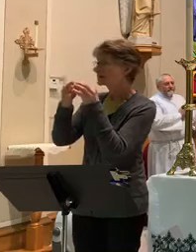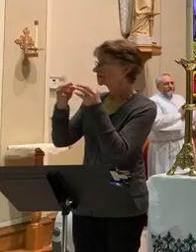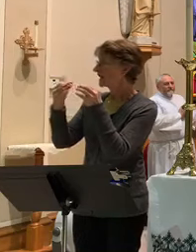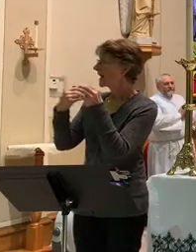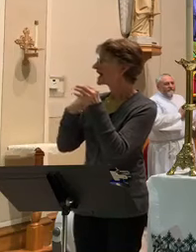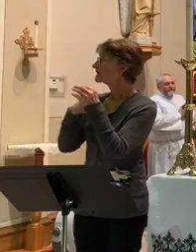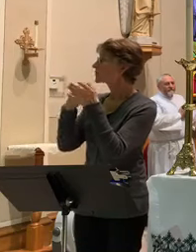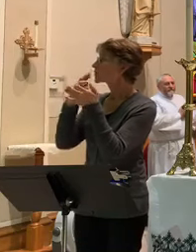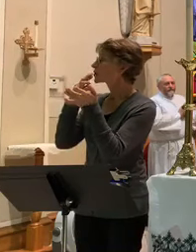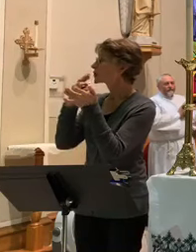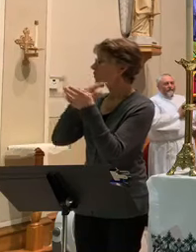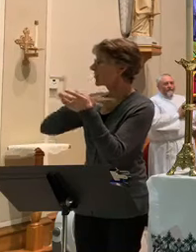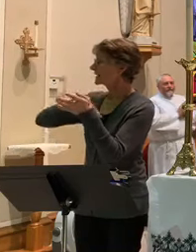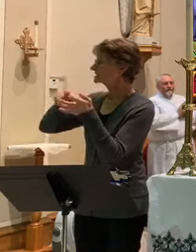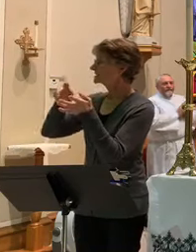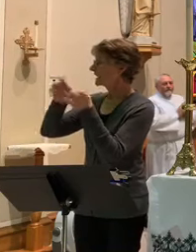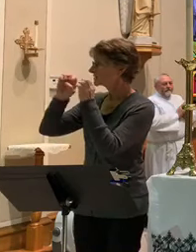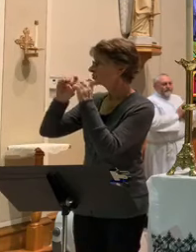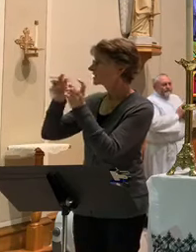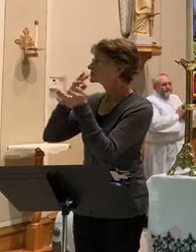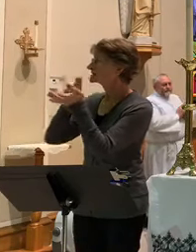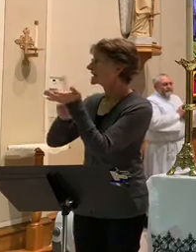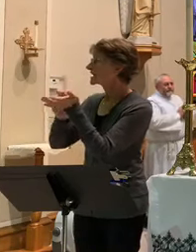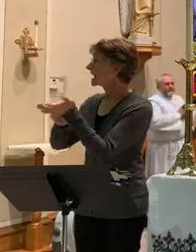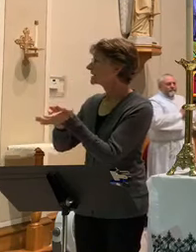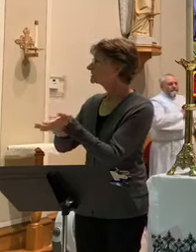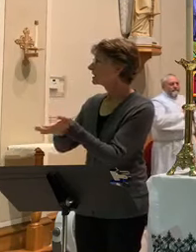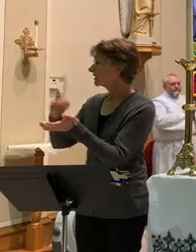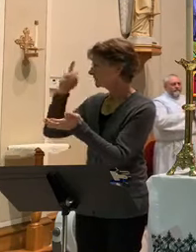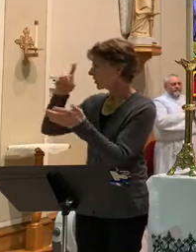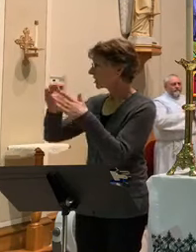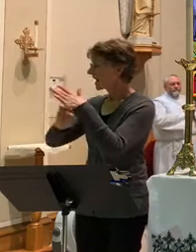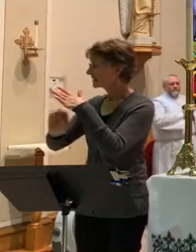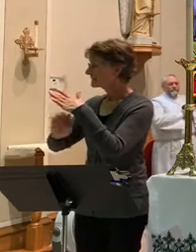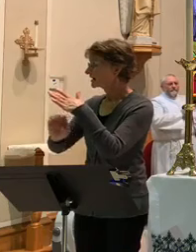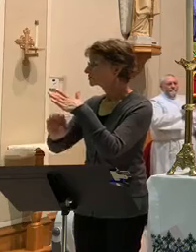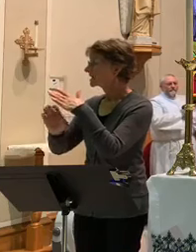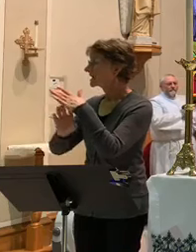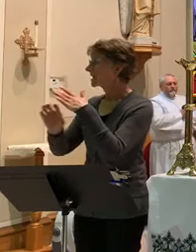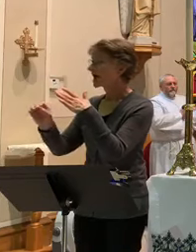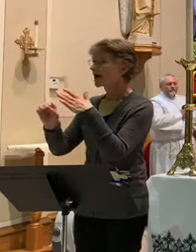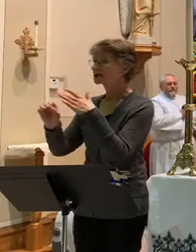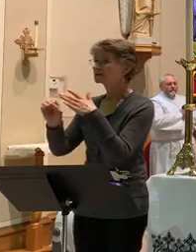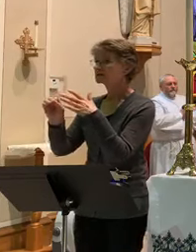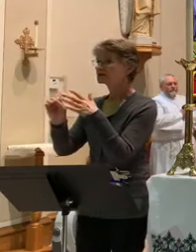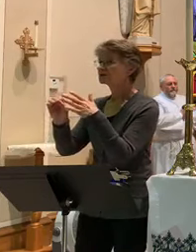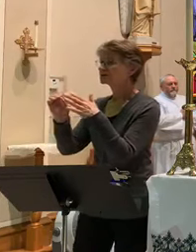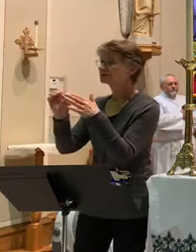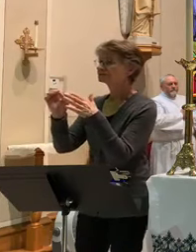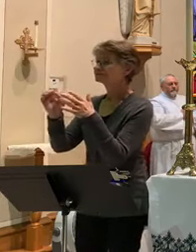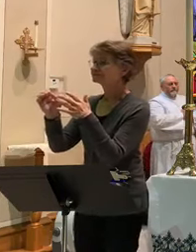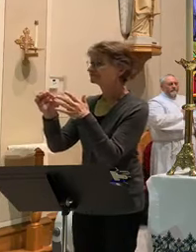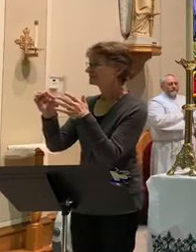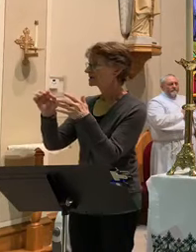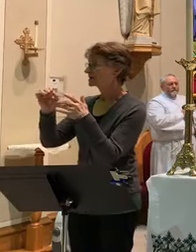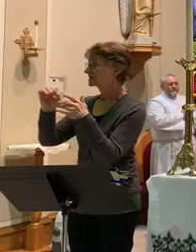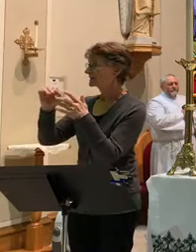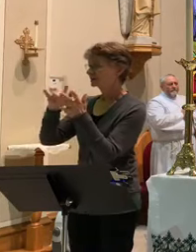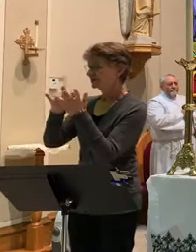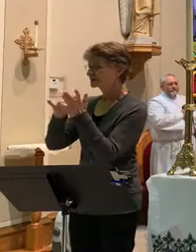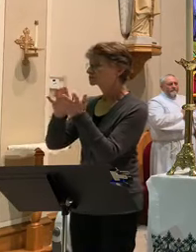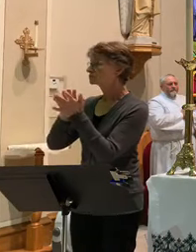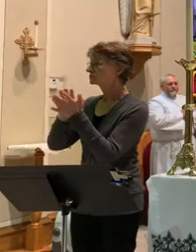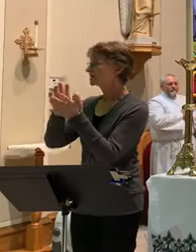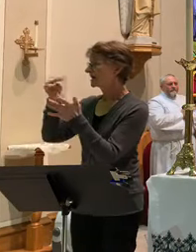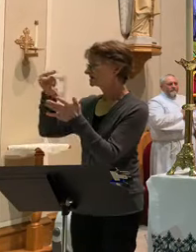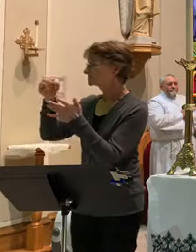have religious education sign up for our elementary and for our junior and senior high.